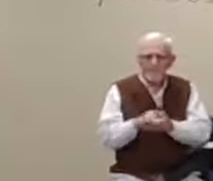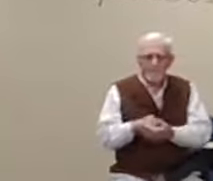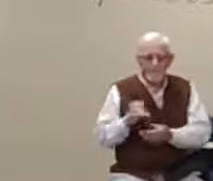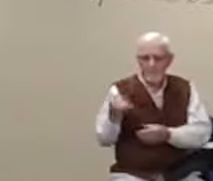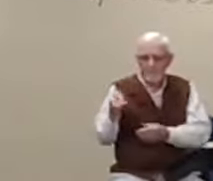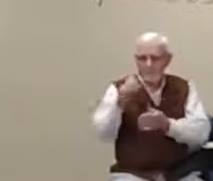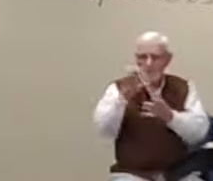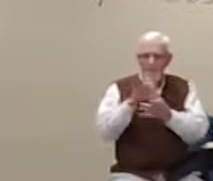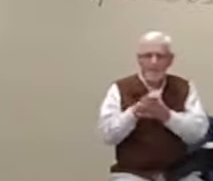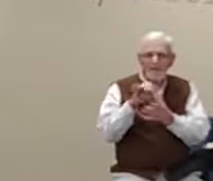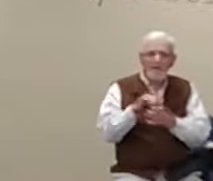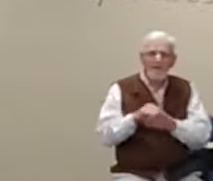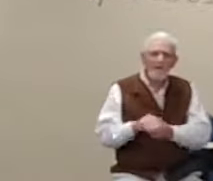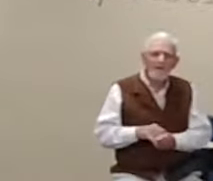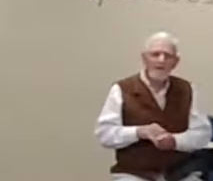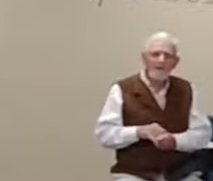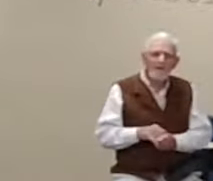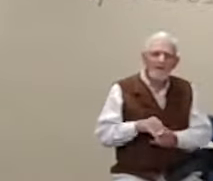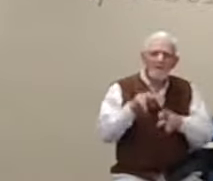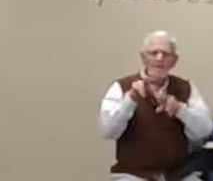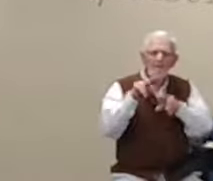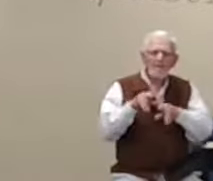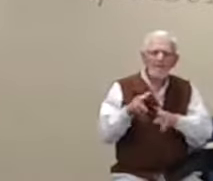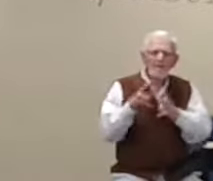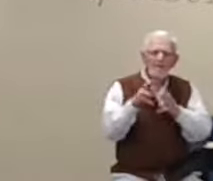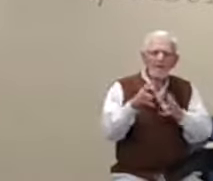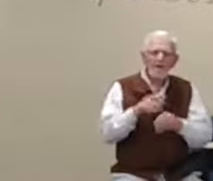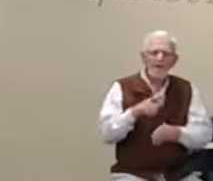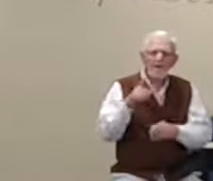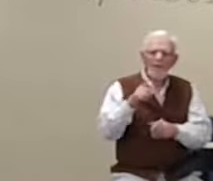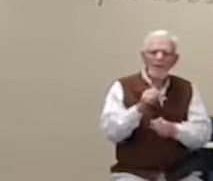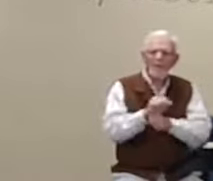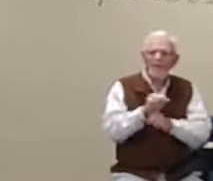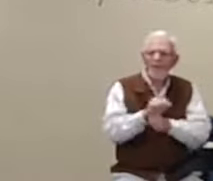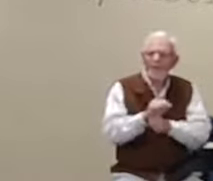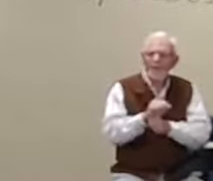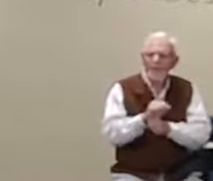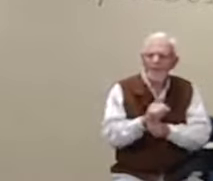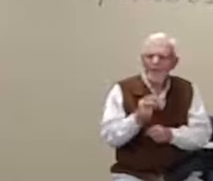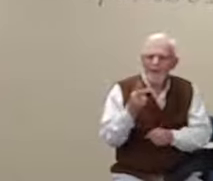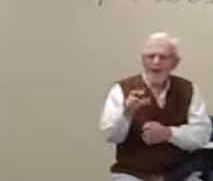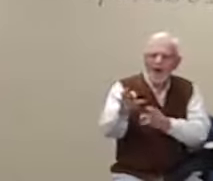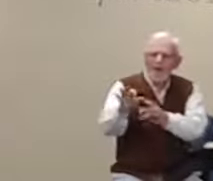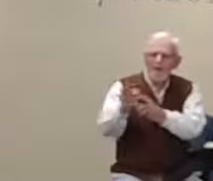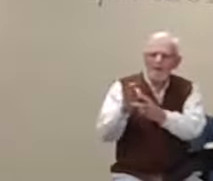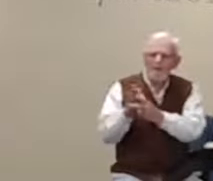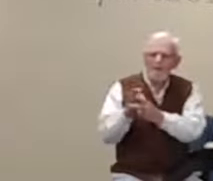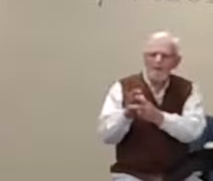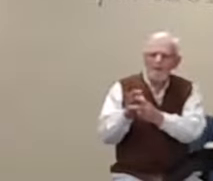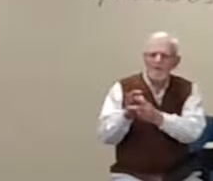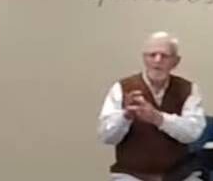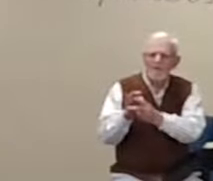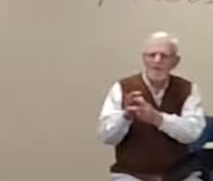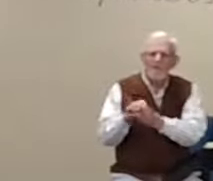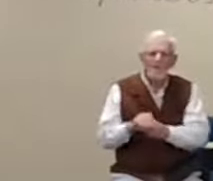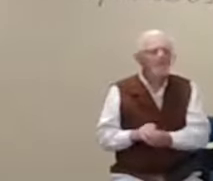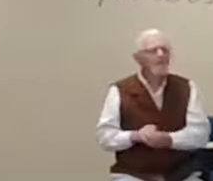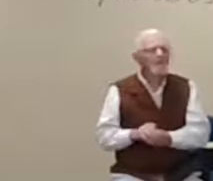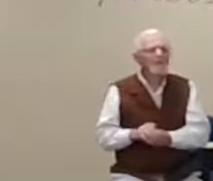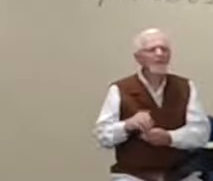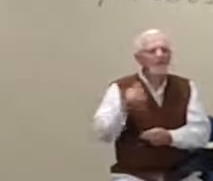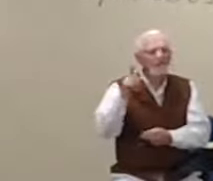believe, is that, you know, just looking at the way the Lord works, he chose, you know,